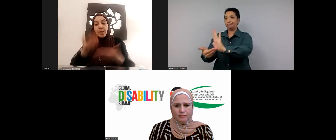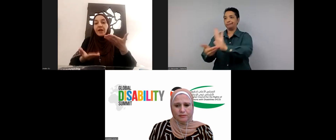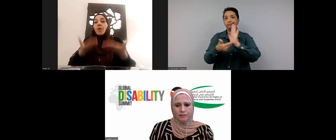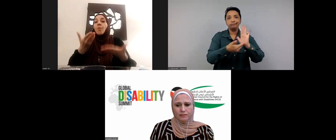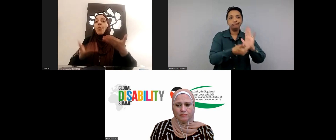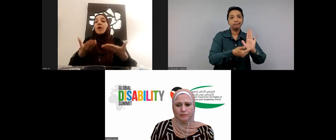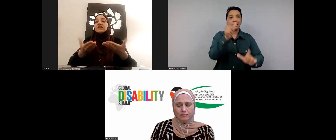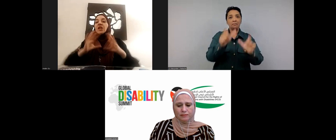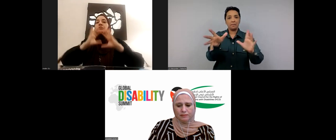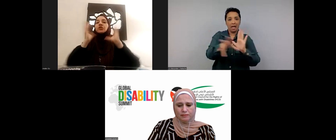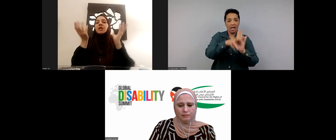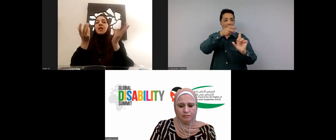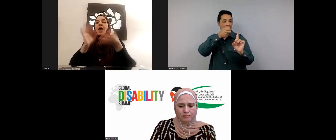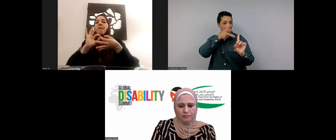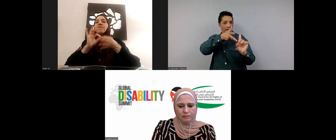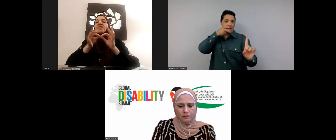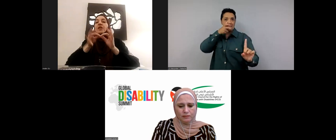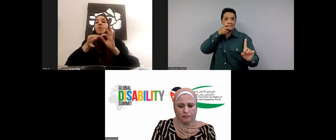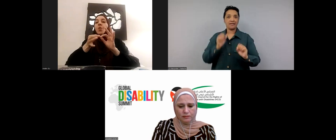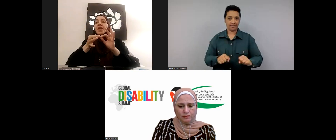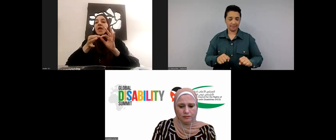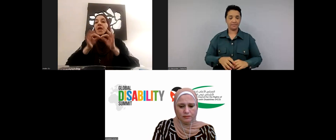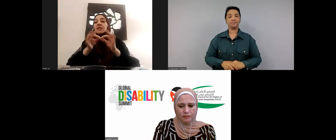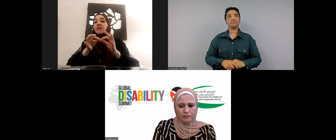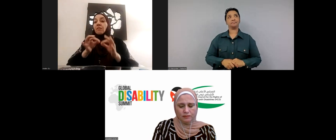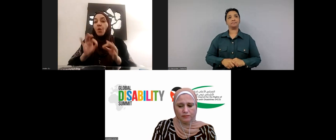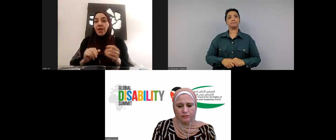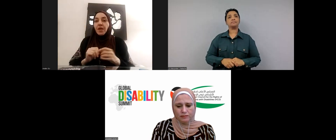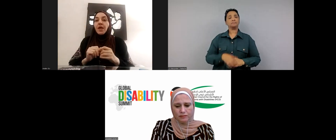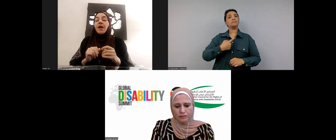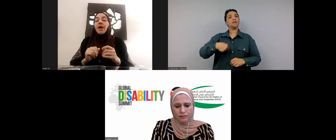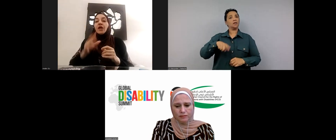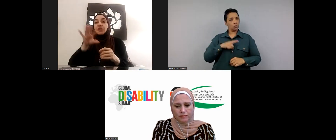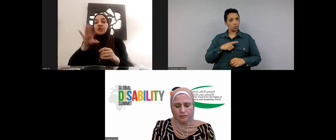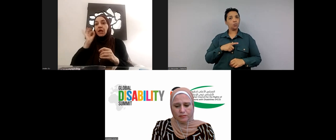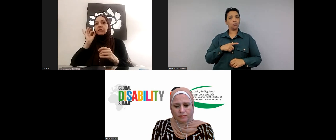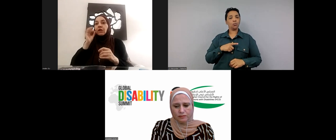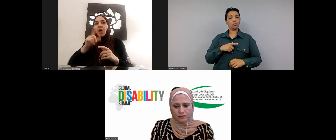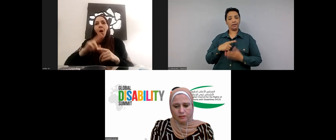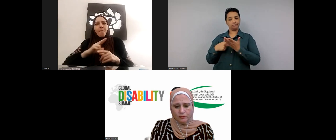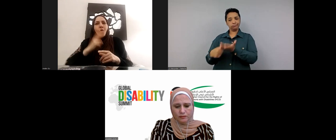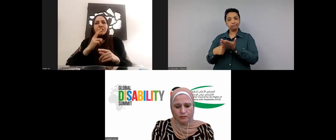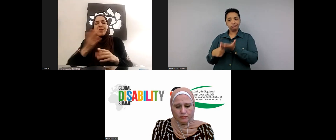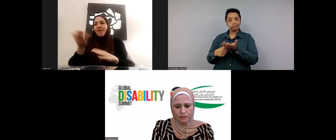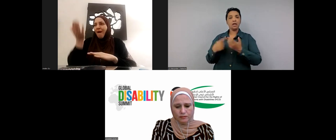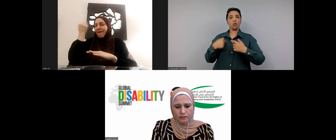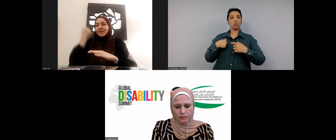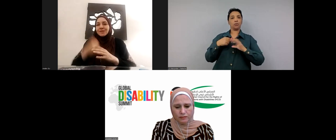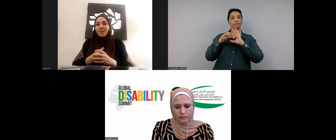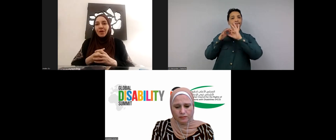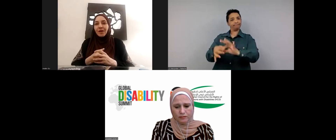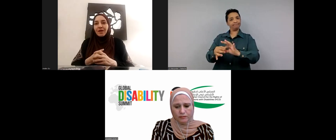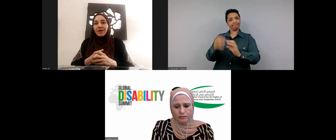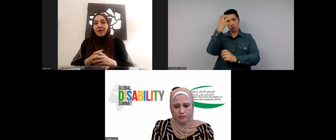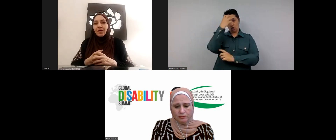catchy. And we started kind of bilateral and joint discussion with the governments, because they are